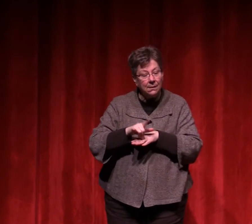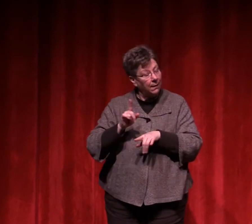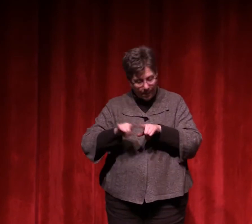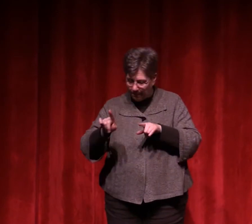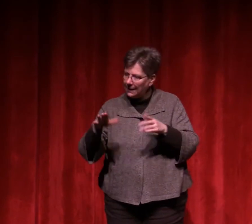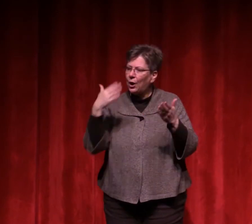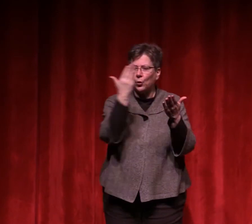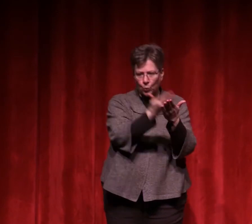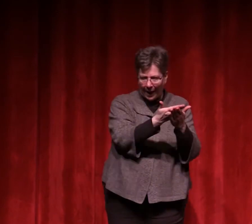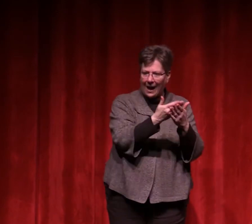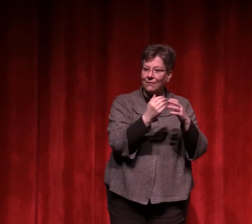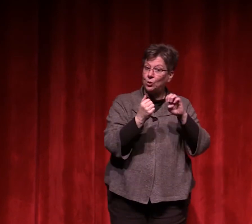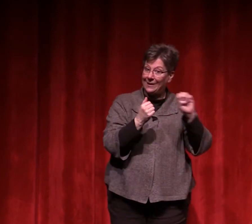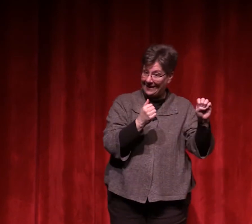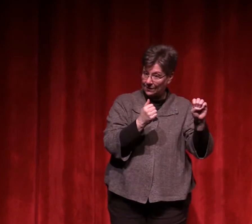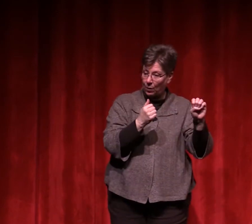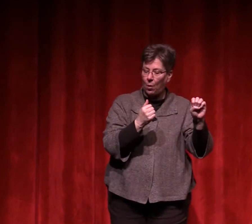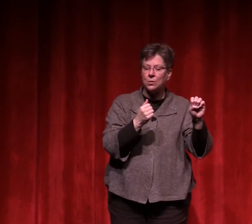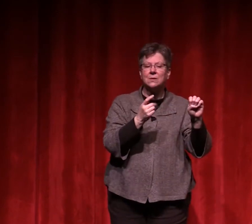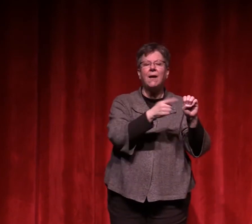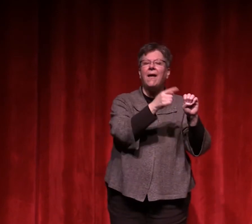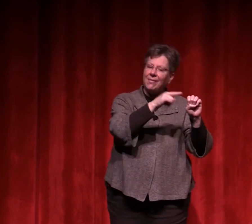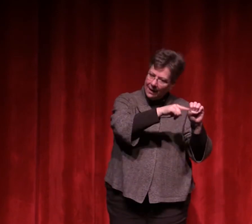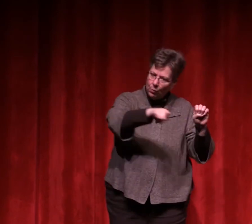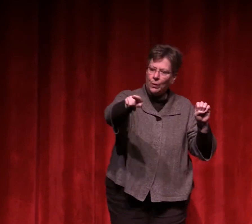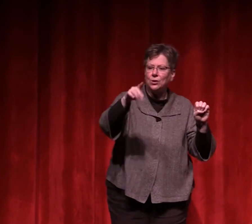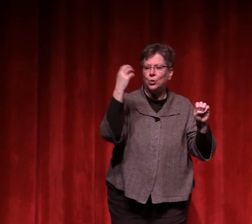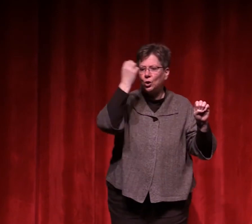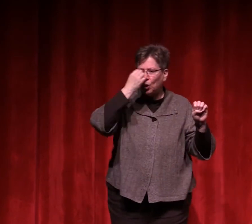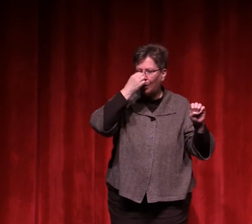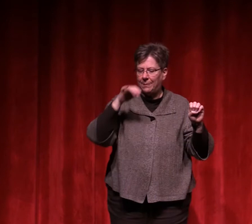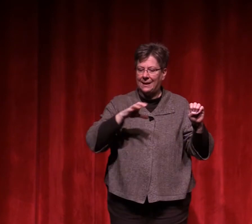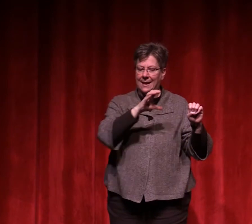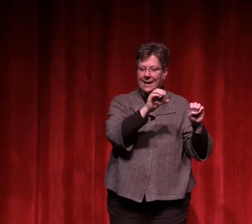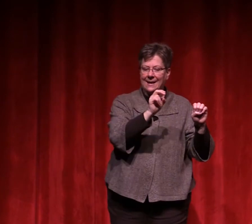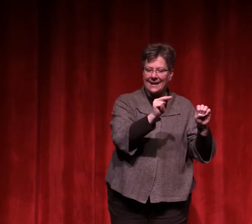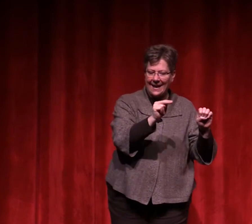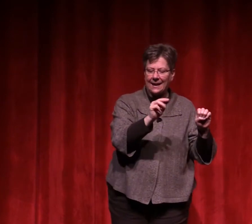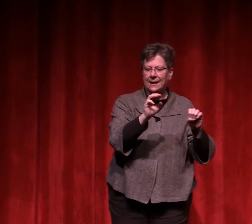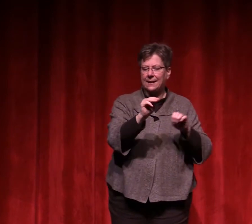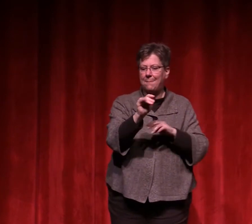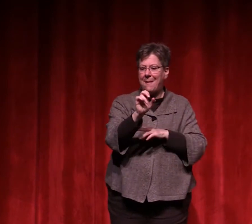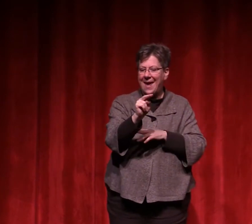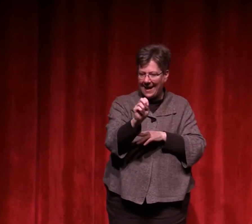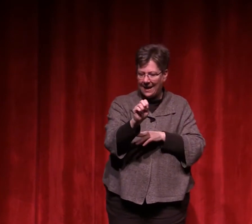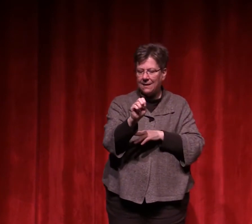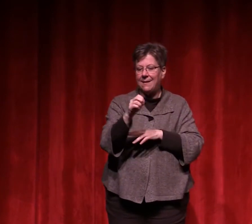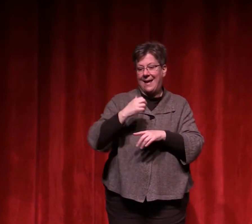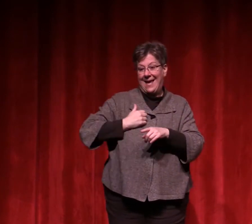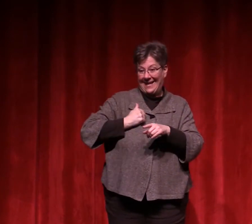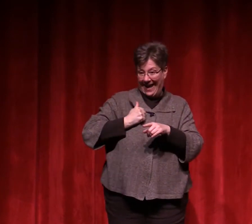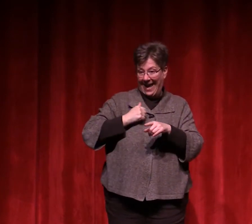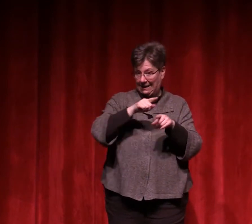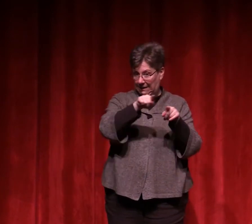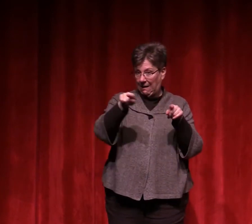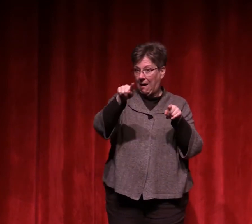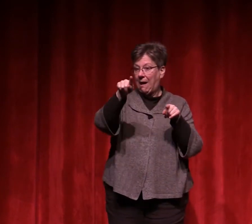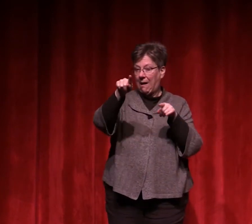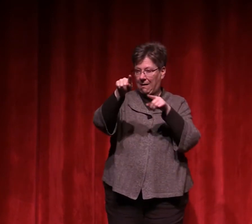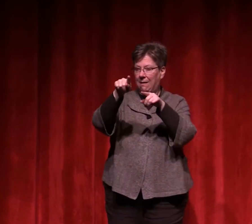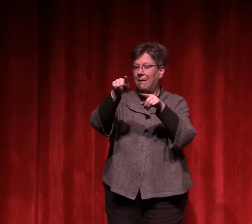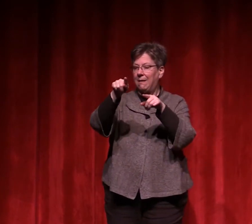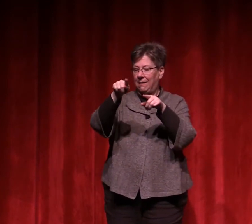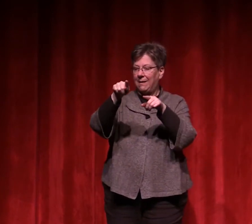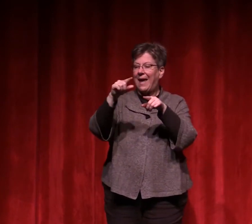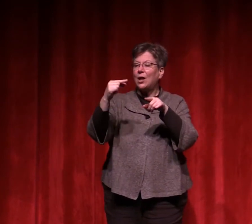Blue Spruce route back to Europe. So it went Connecticut, Maine, up into Canada, Newfoundland, and a few